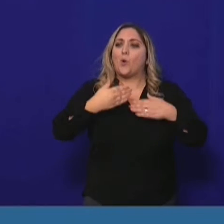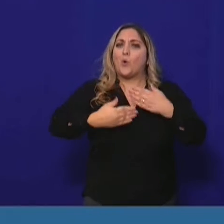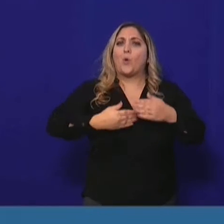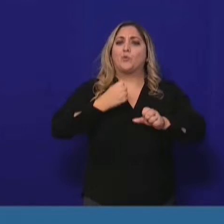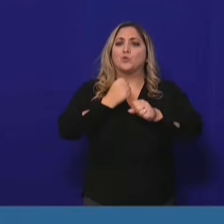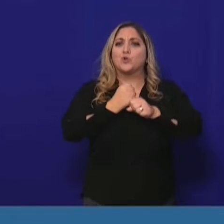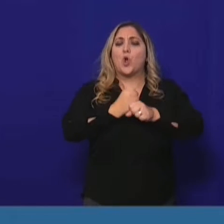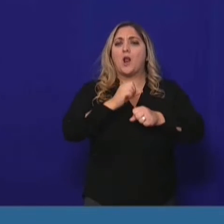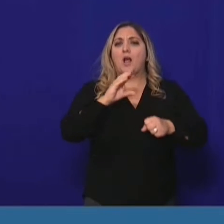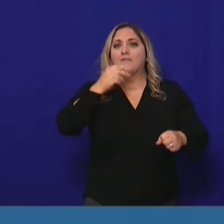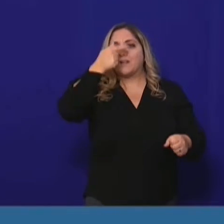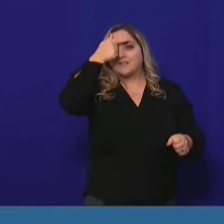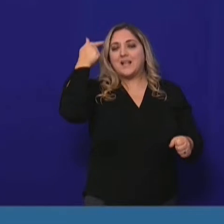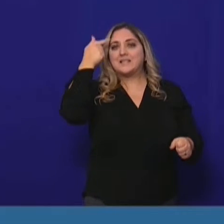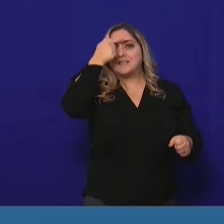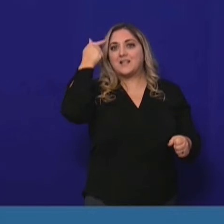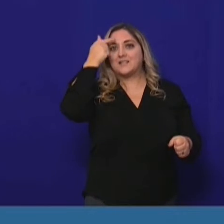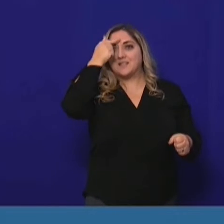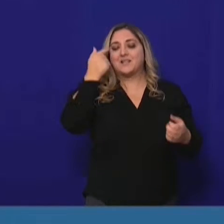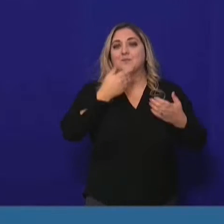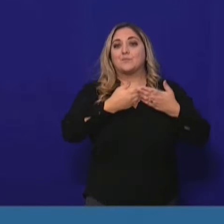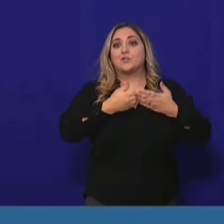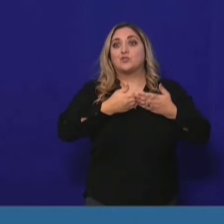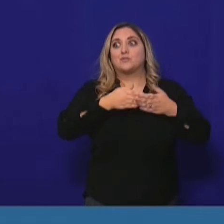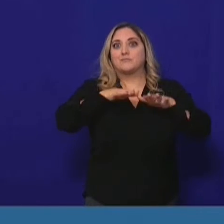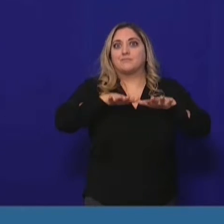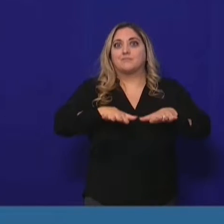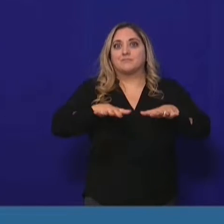il-positivity rate tagħna dejjem tinżamm kemm nistgħu jkunu baxxa.